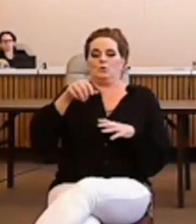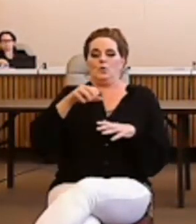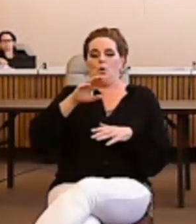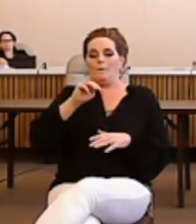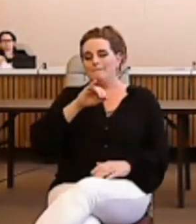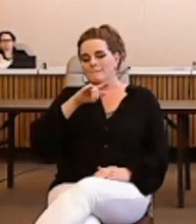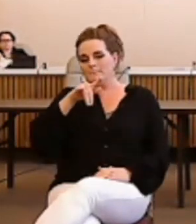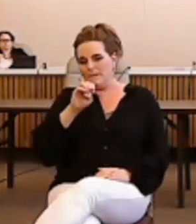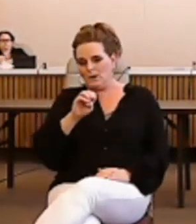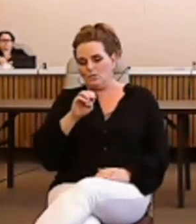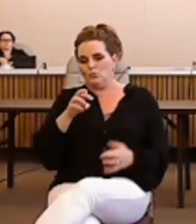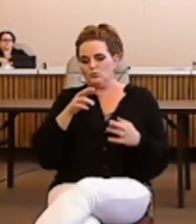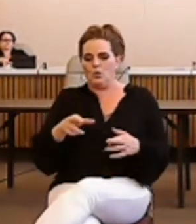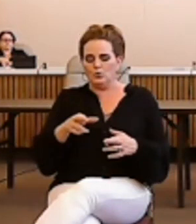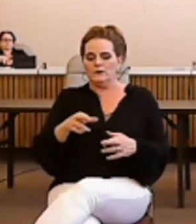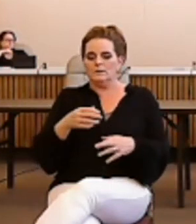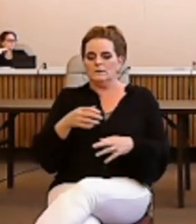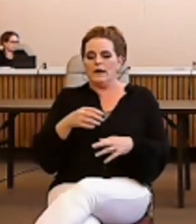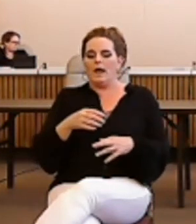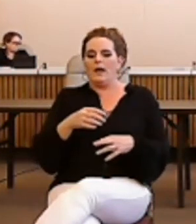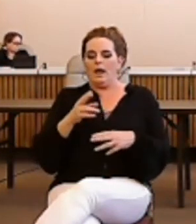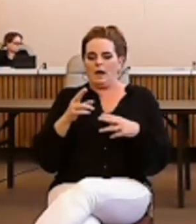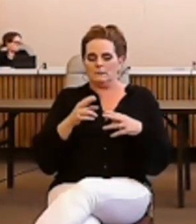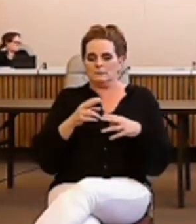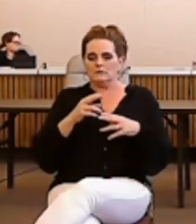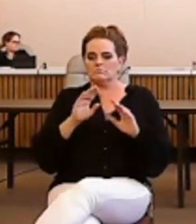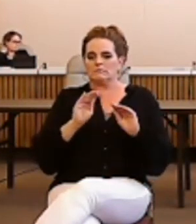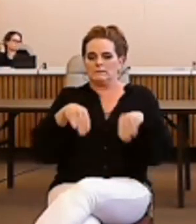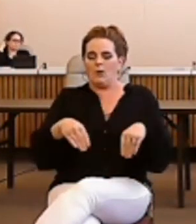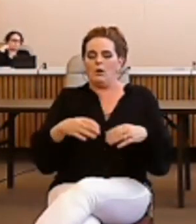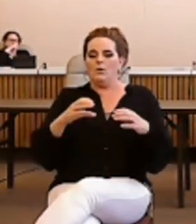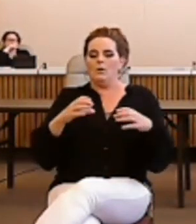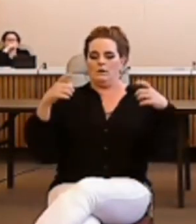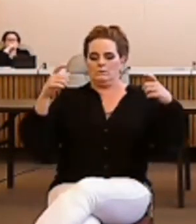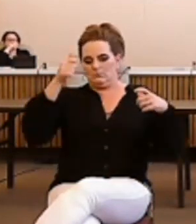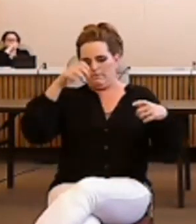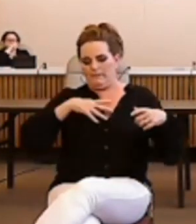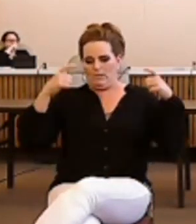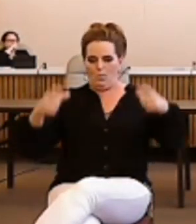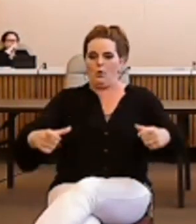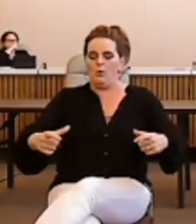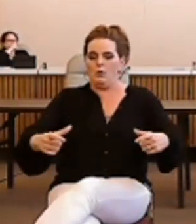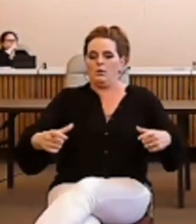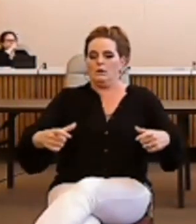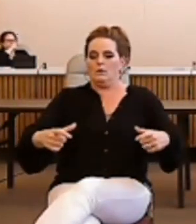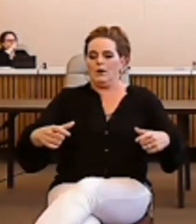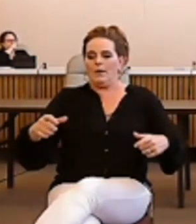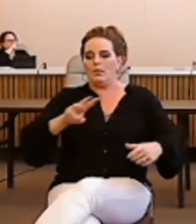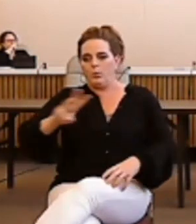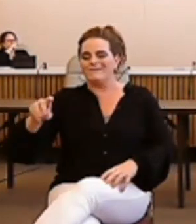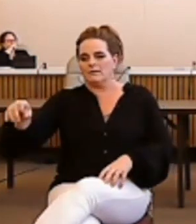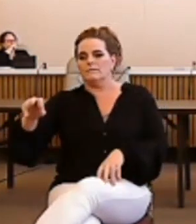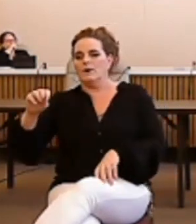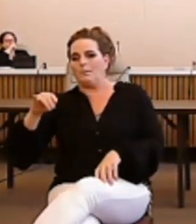a manhole on the west side of Middle Road where that could eventually come into. is